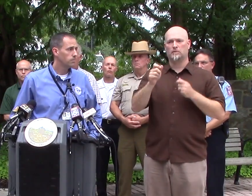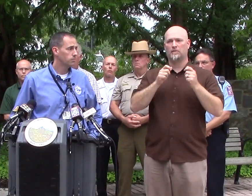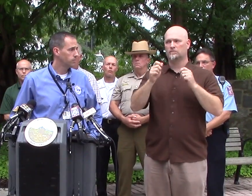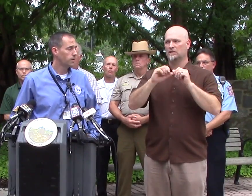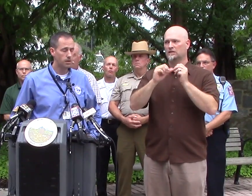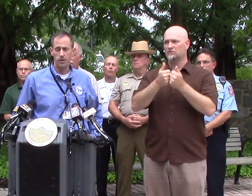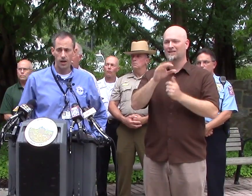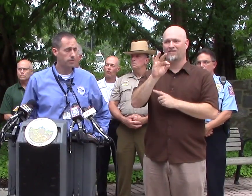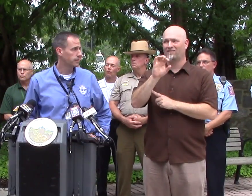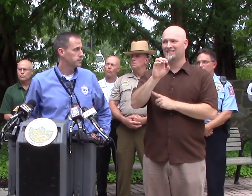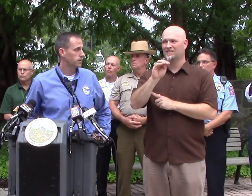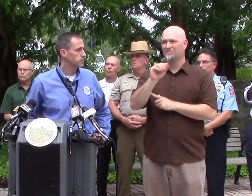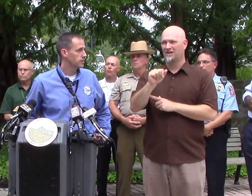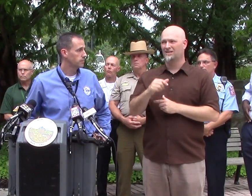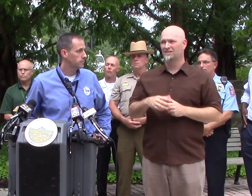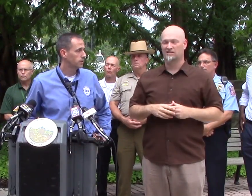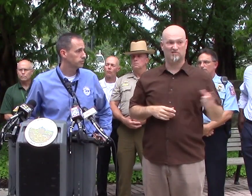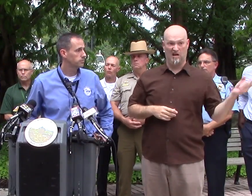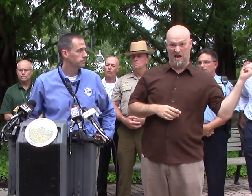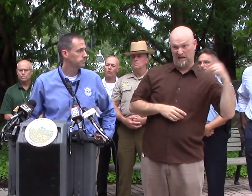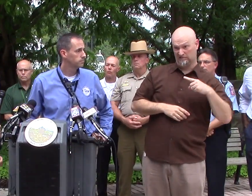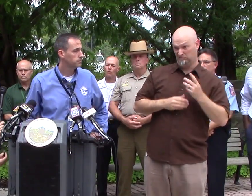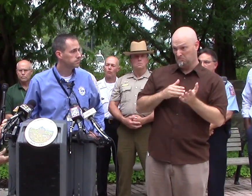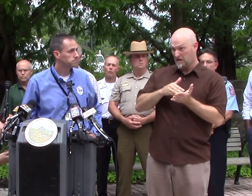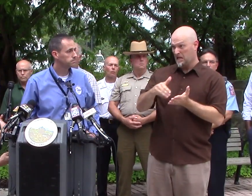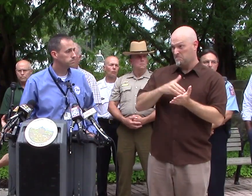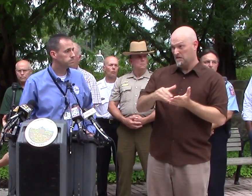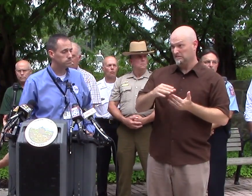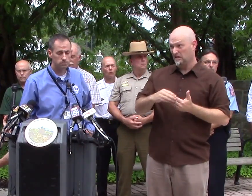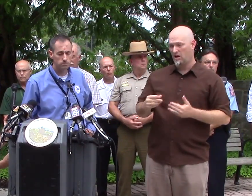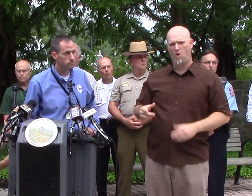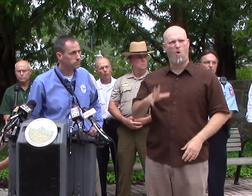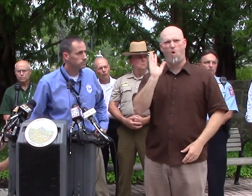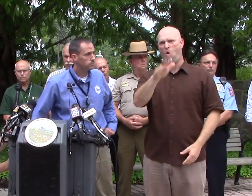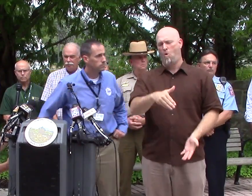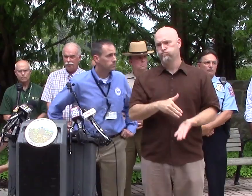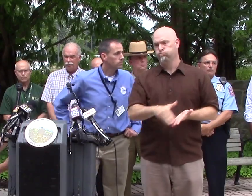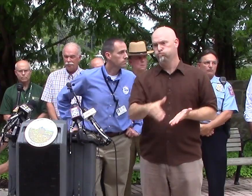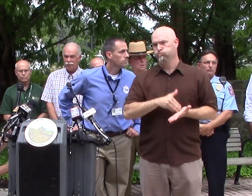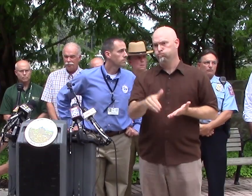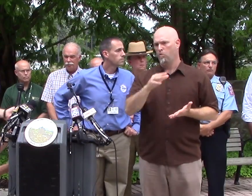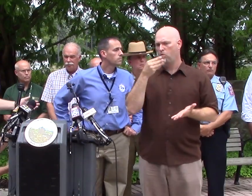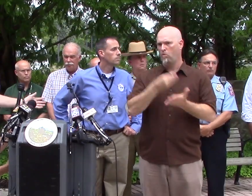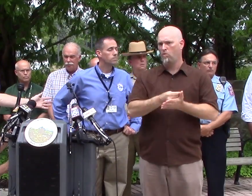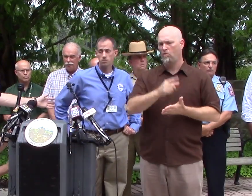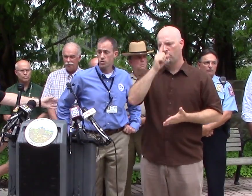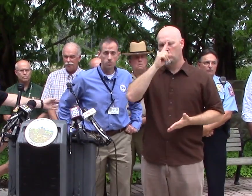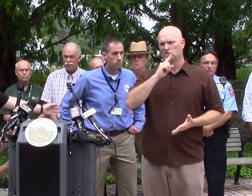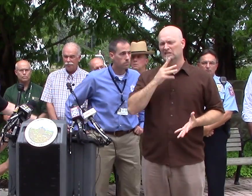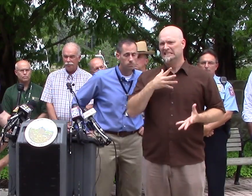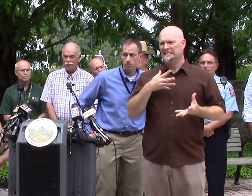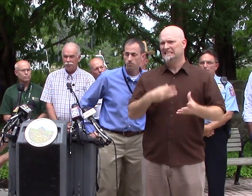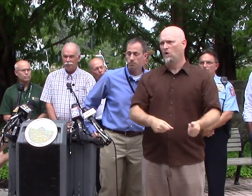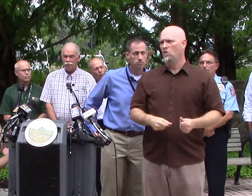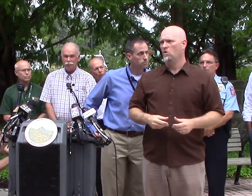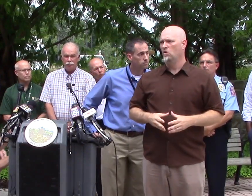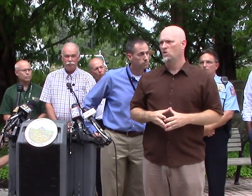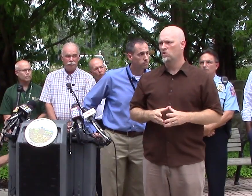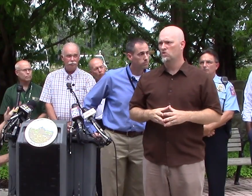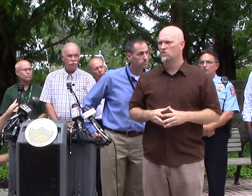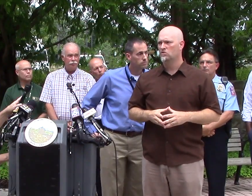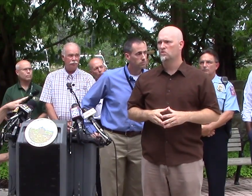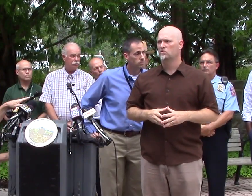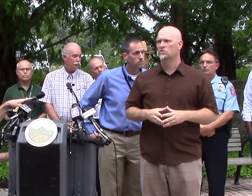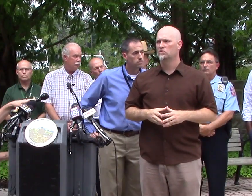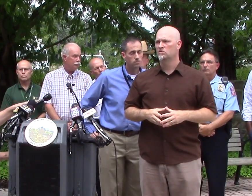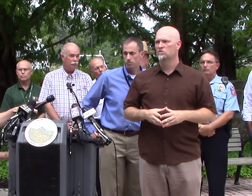this point. I think that's safe Yeah, to I say. think that's safe to say, yes. At this point, do we know how many residents are displaced? I know you mentioned the